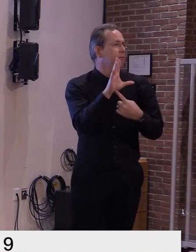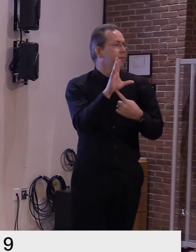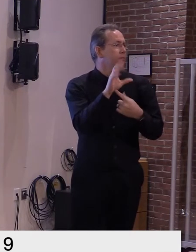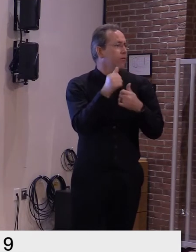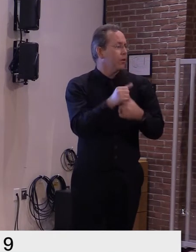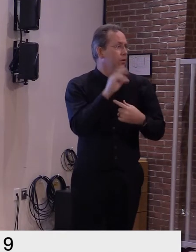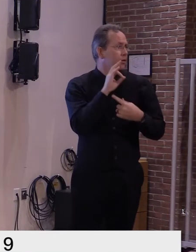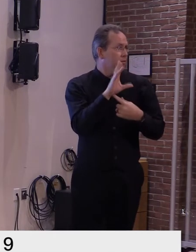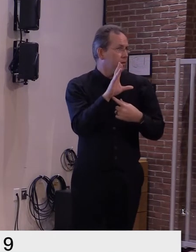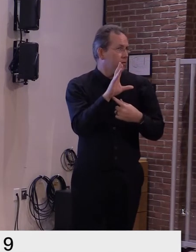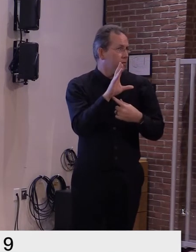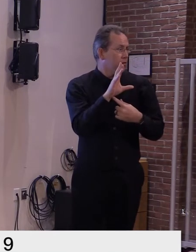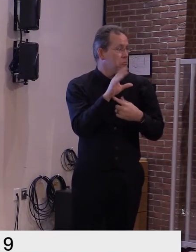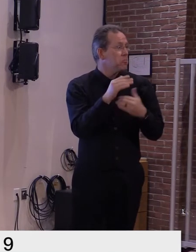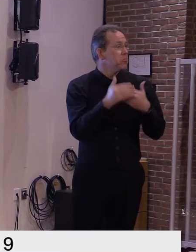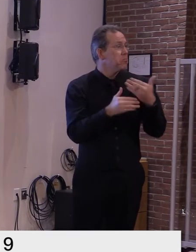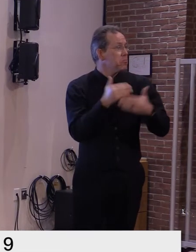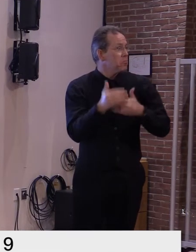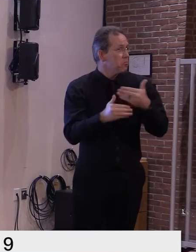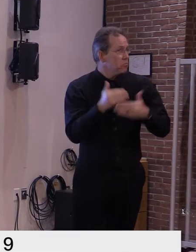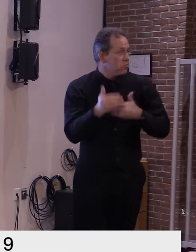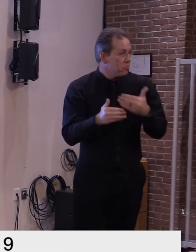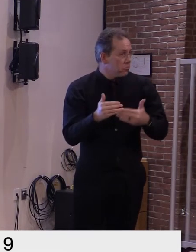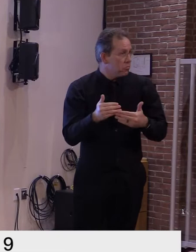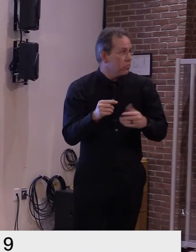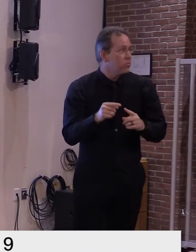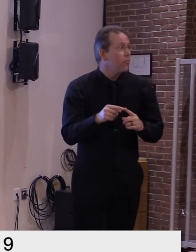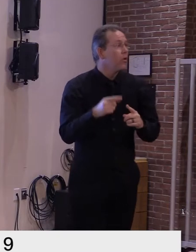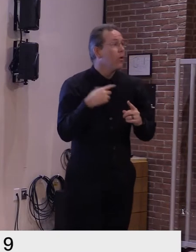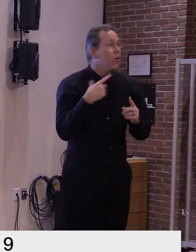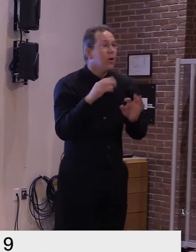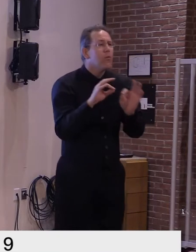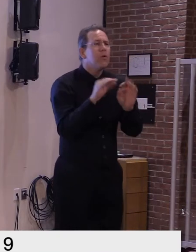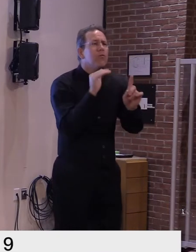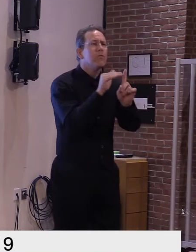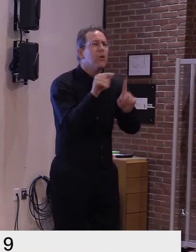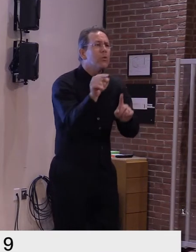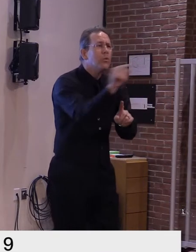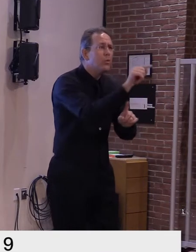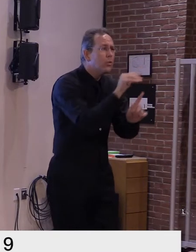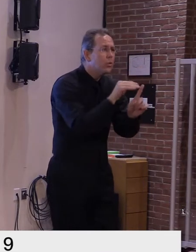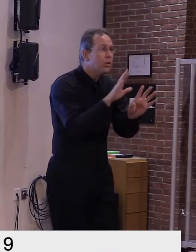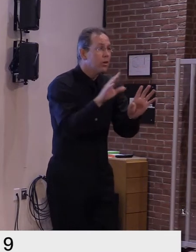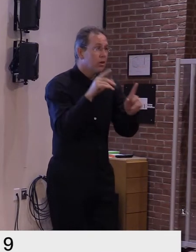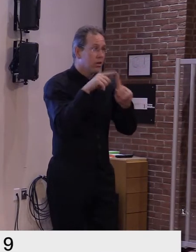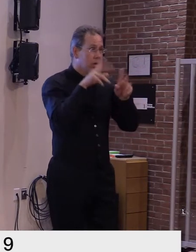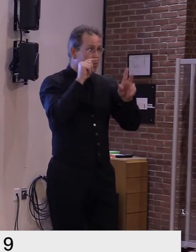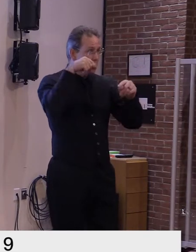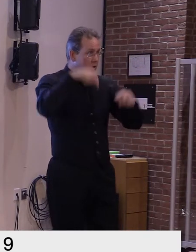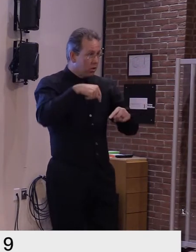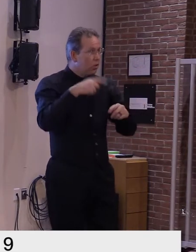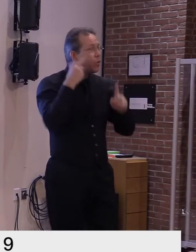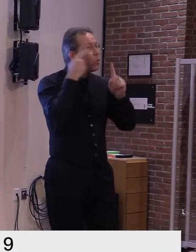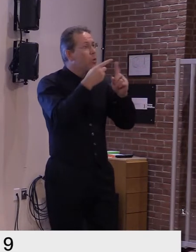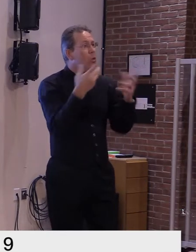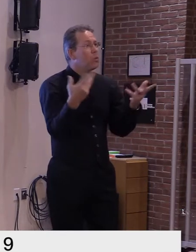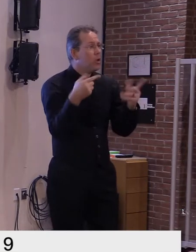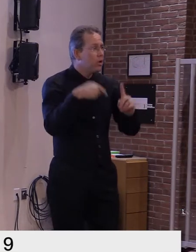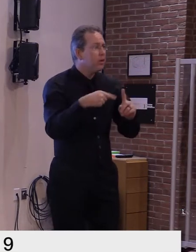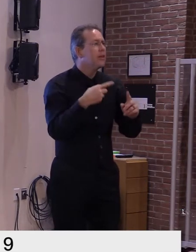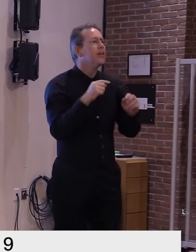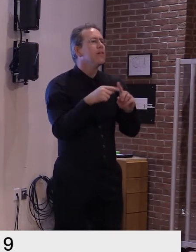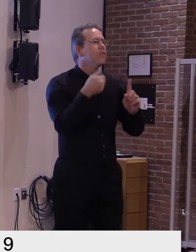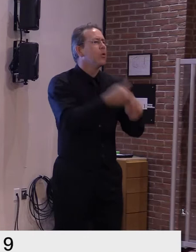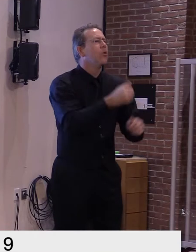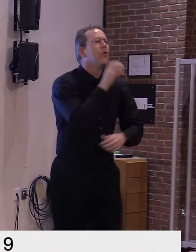want to remind Vermonters about our primary objective in age grouping. That is to